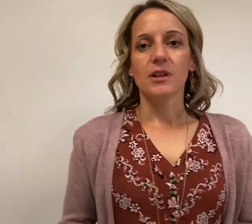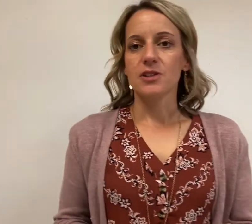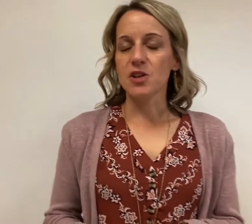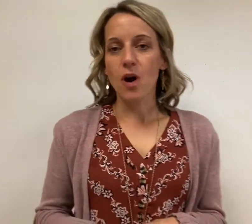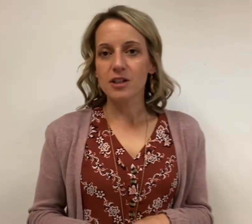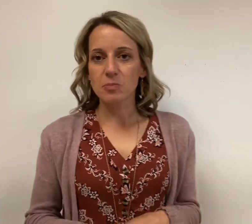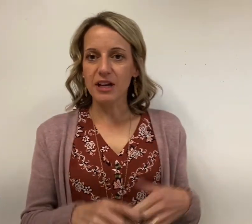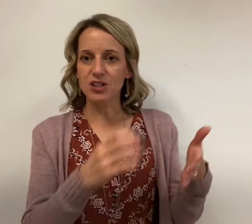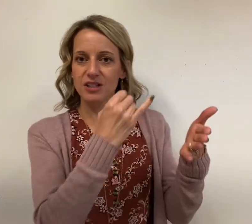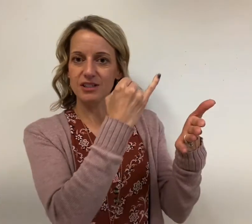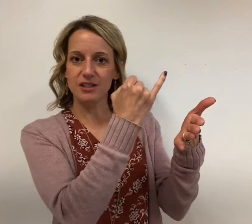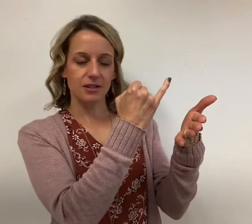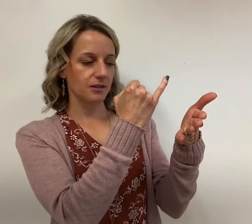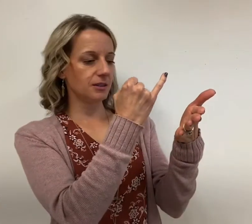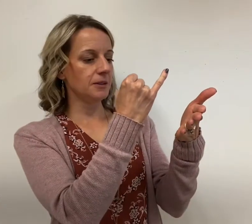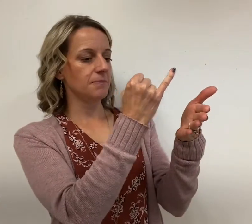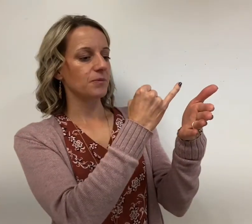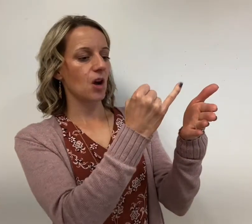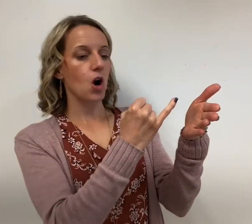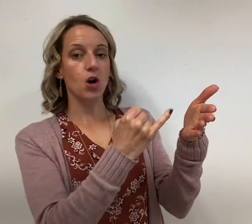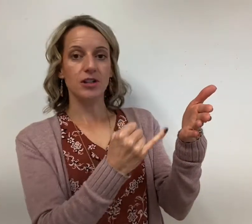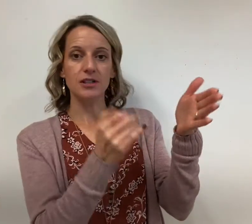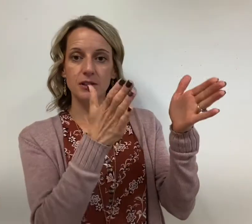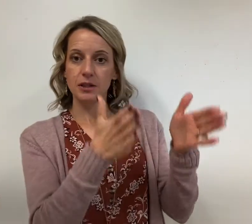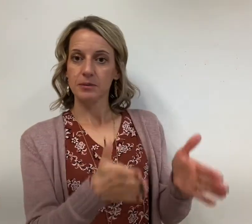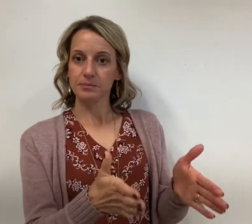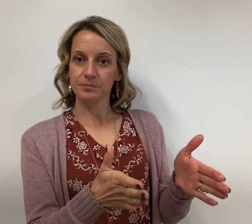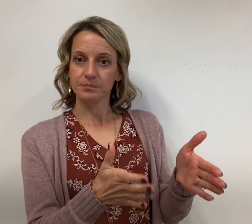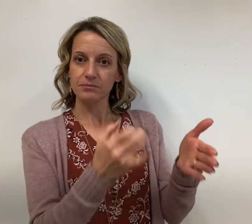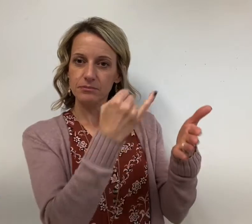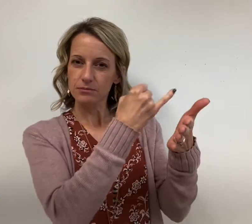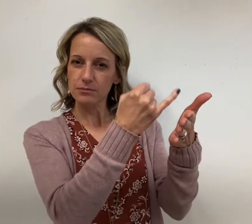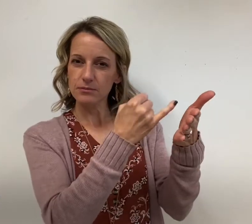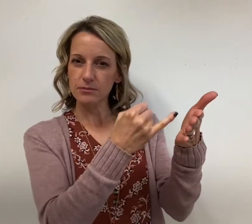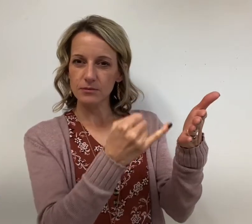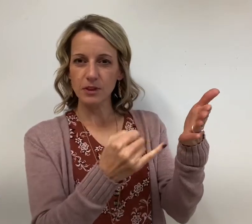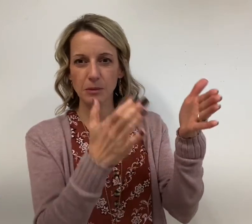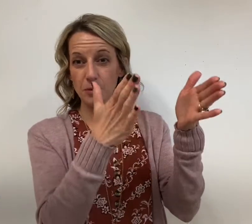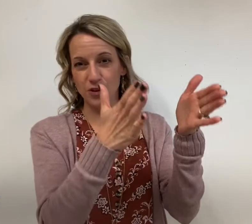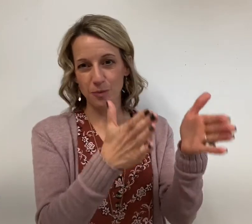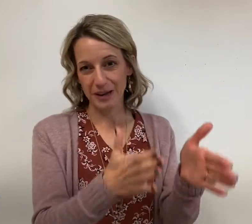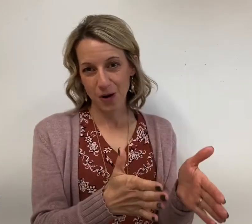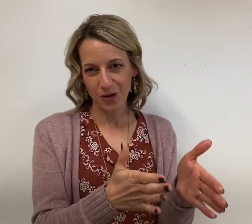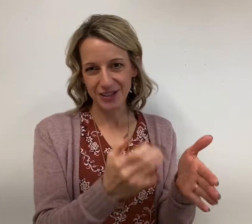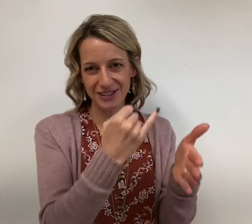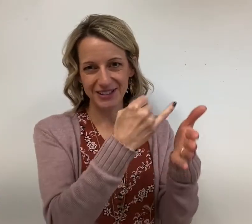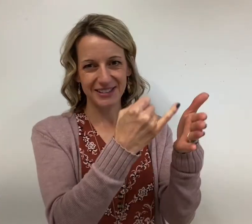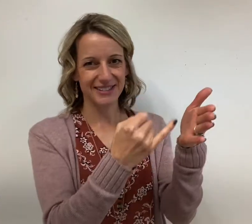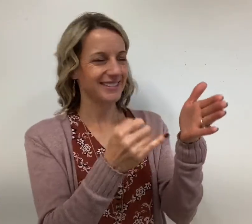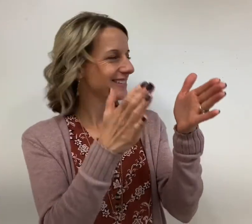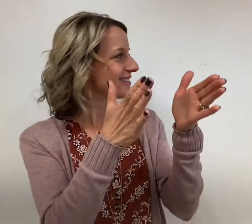So occupations, artist. Maybe you live by an artist.